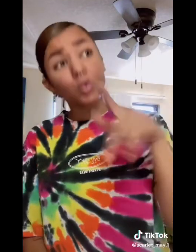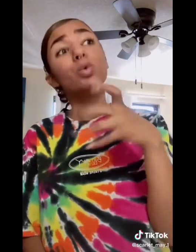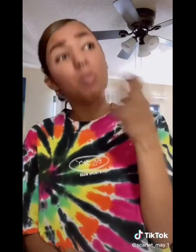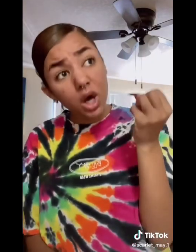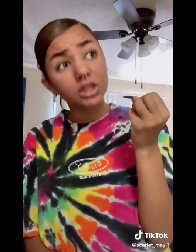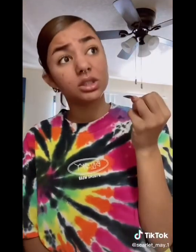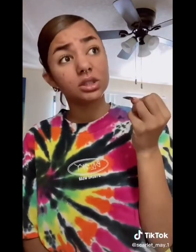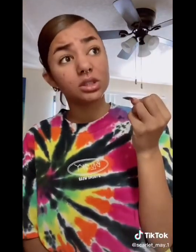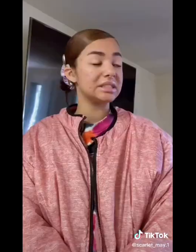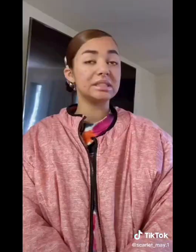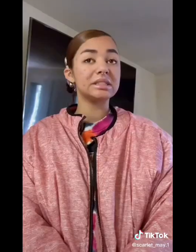was.